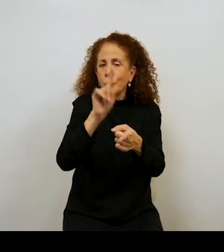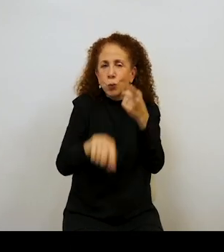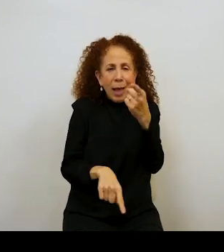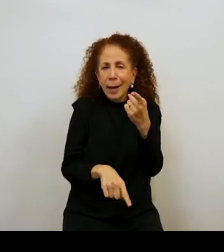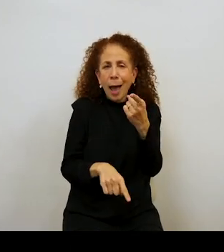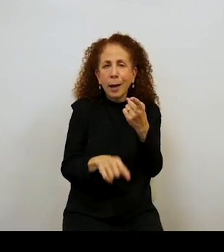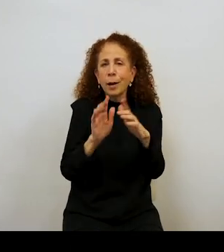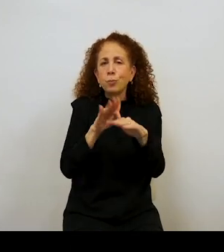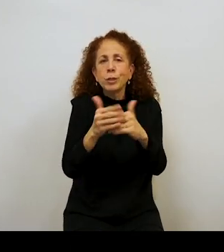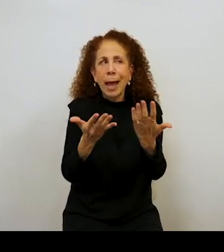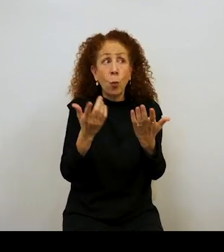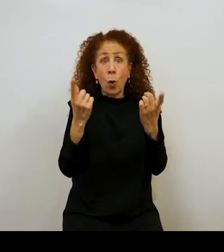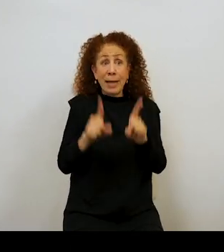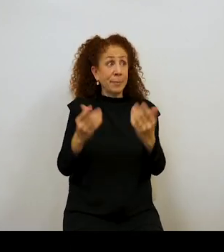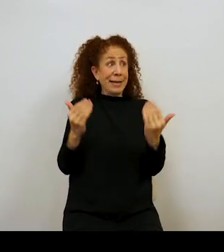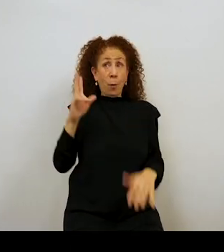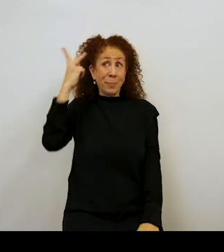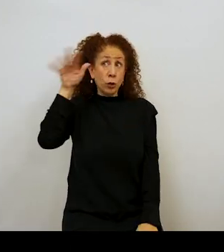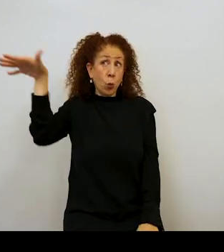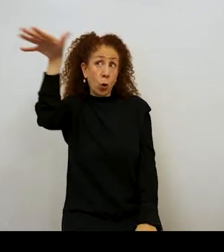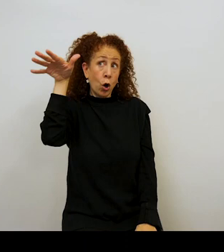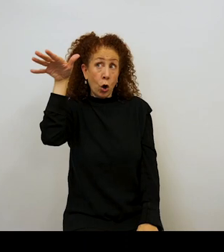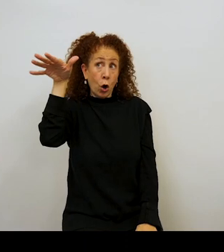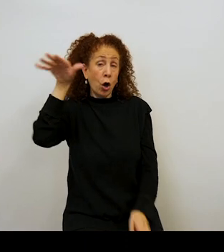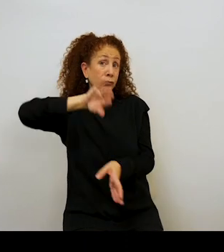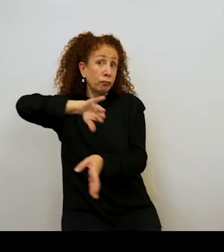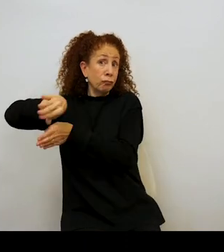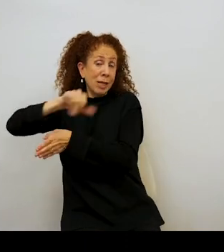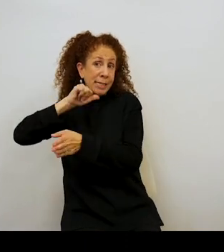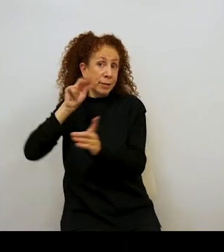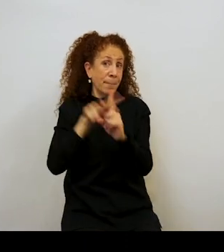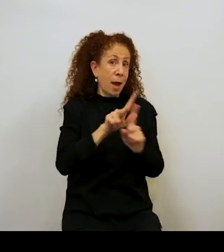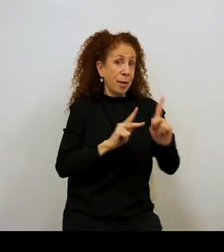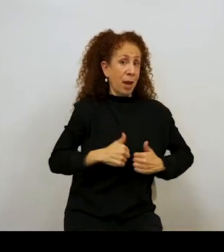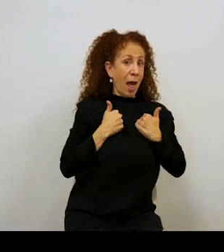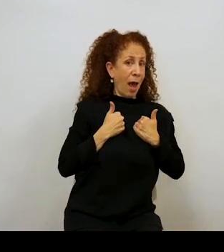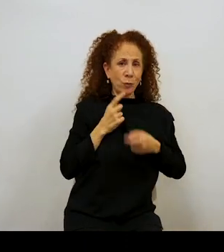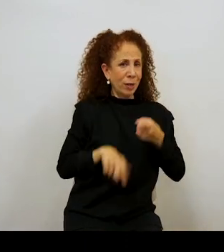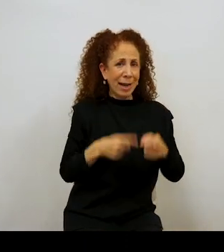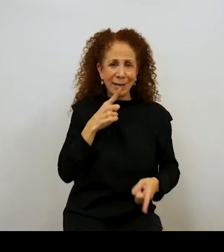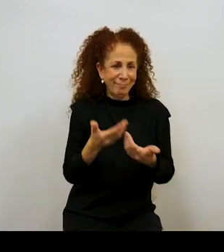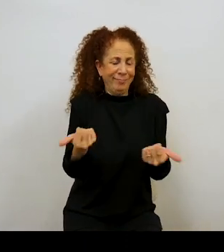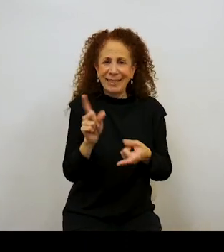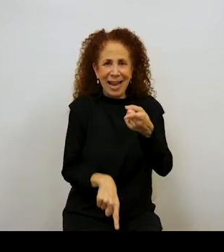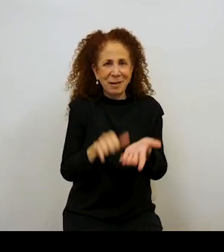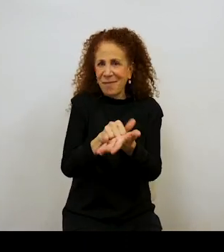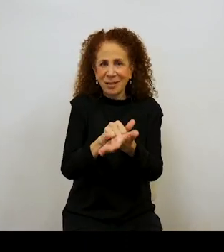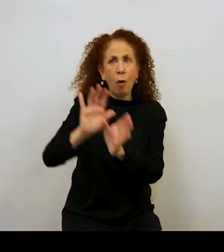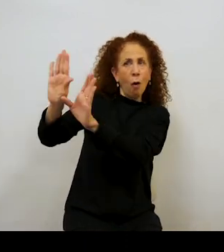pretend that is what is happening in the political realm is irrelevant to people's lives, or mm-hmm. that it's happening somewhere else.